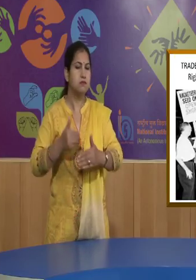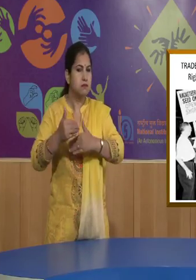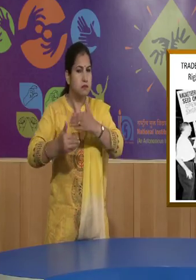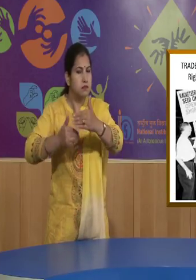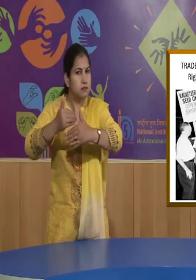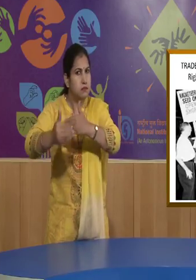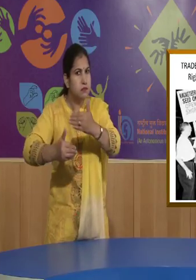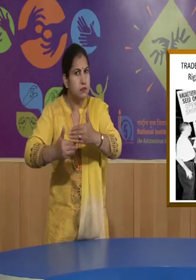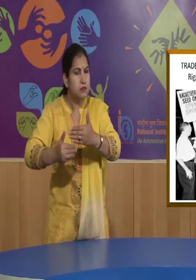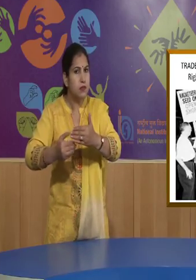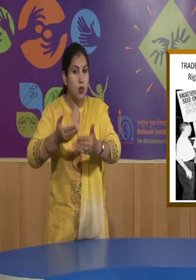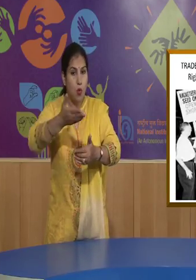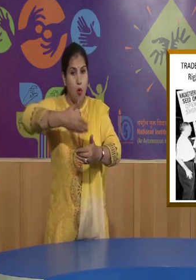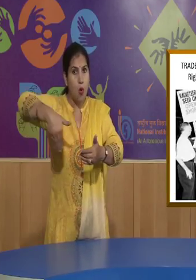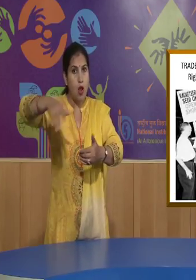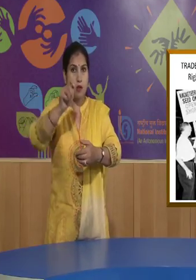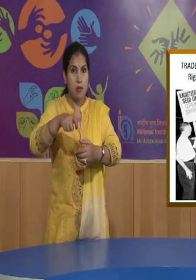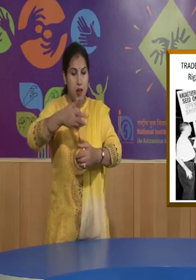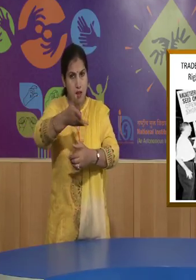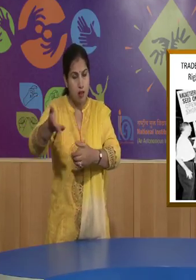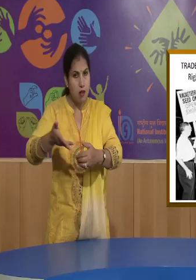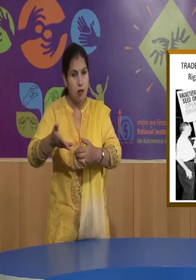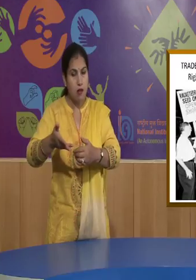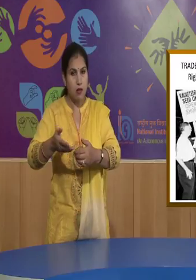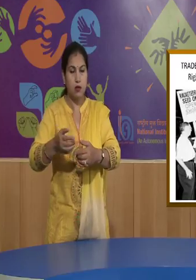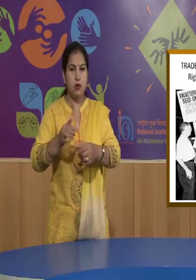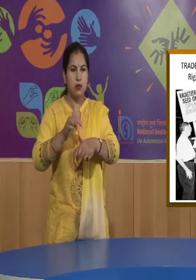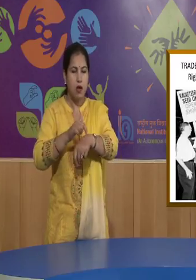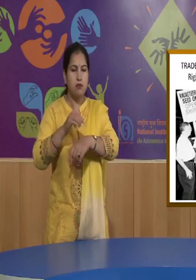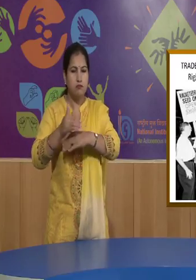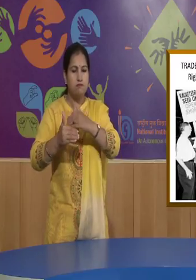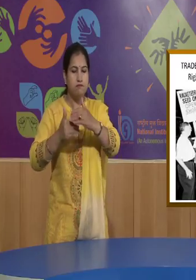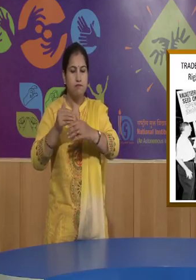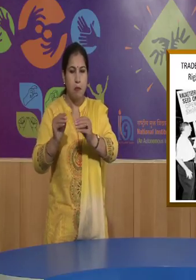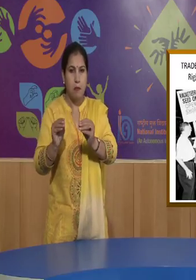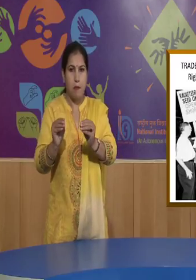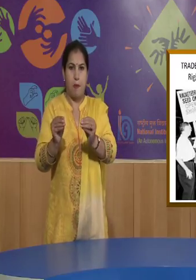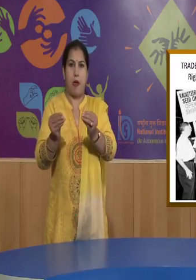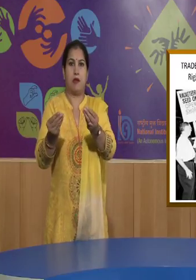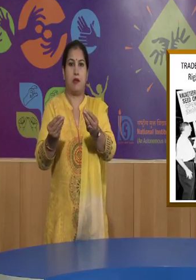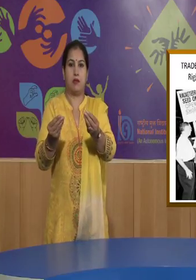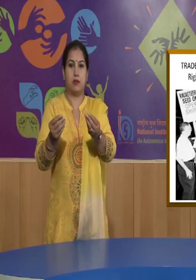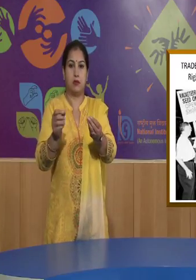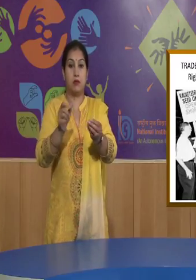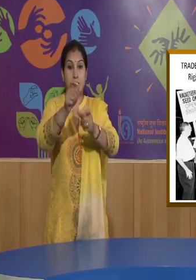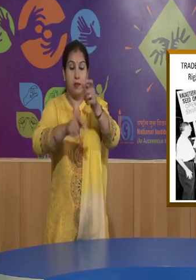Gradually, the conditions of workers became better as trade unions were